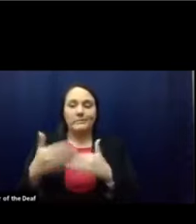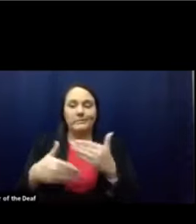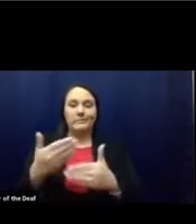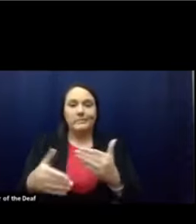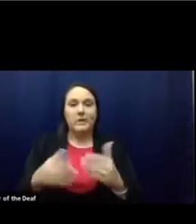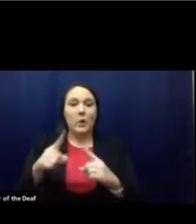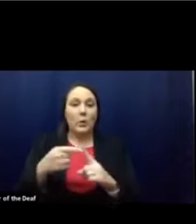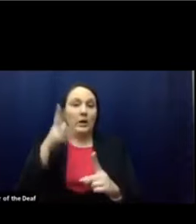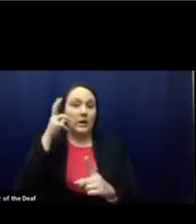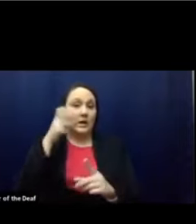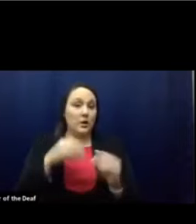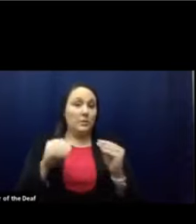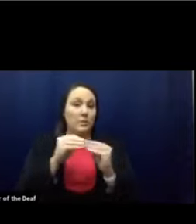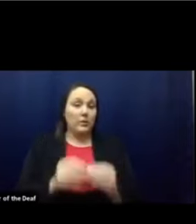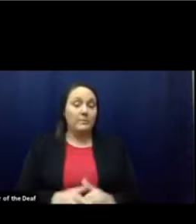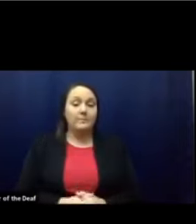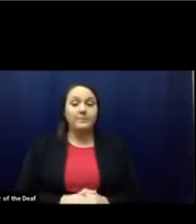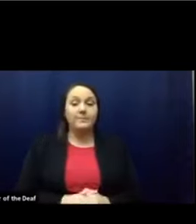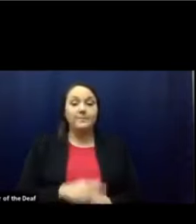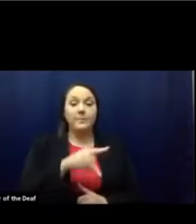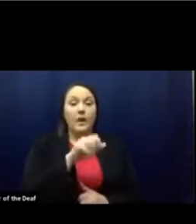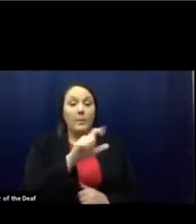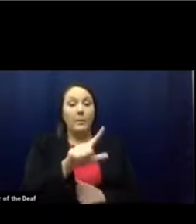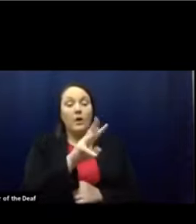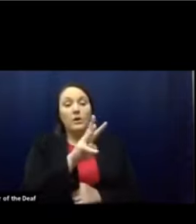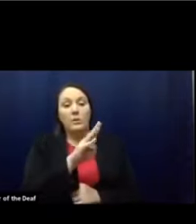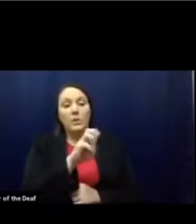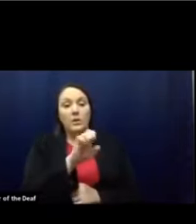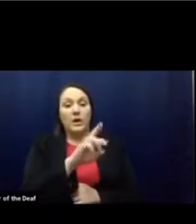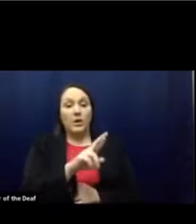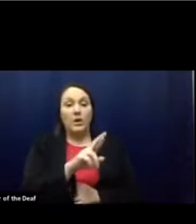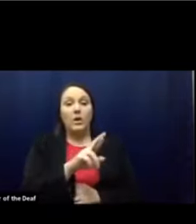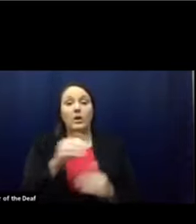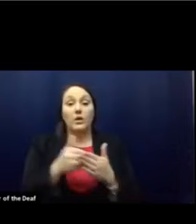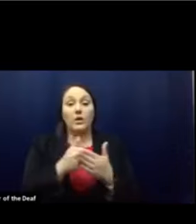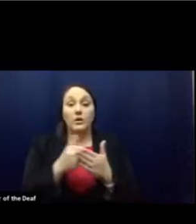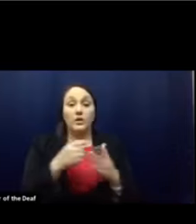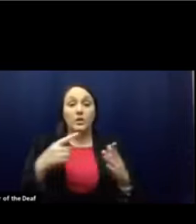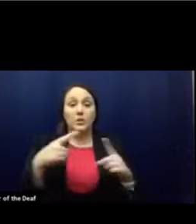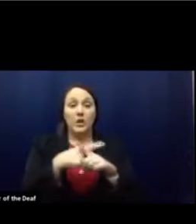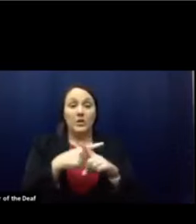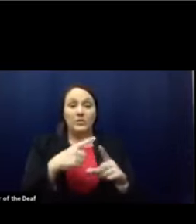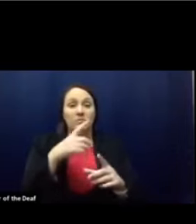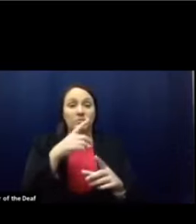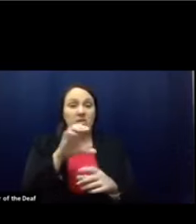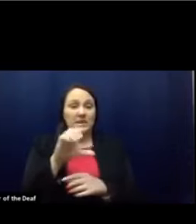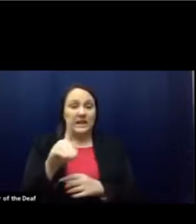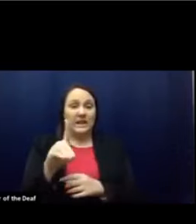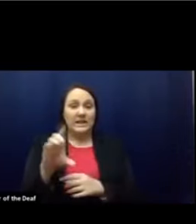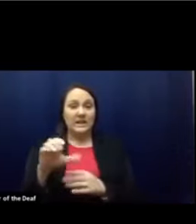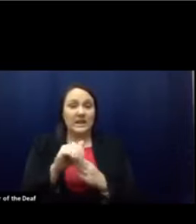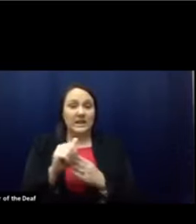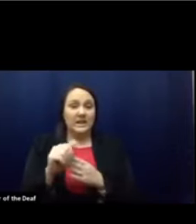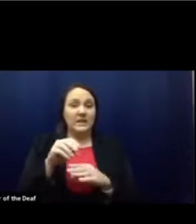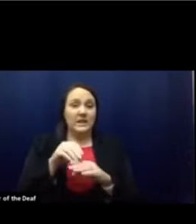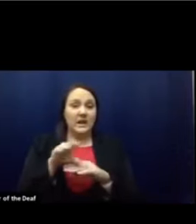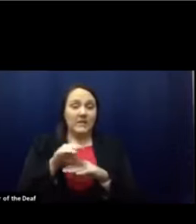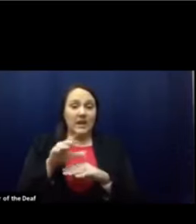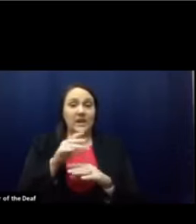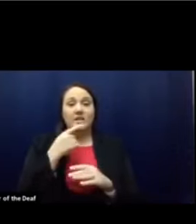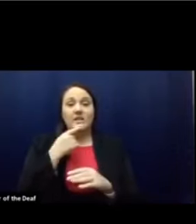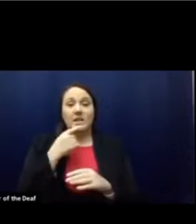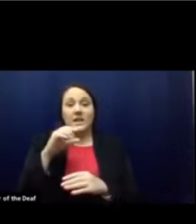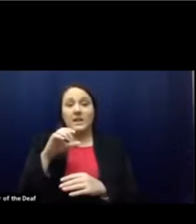them. From Paul with WBIR, new controversial CDC guidance suggested asymptomatic testing is not